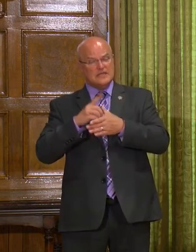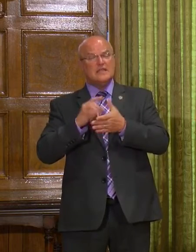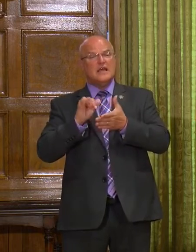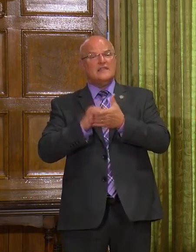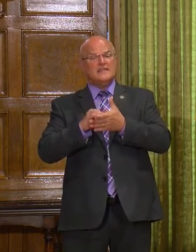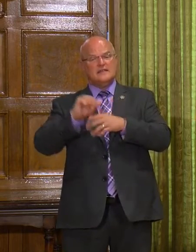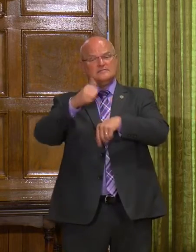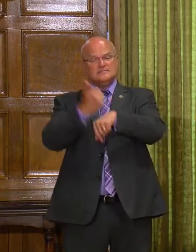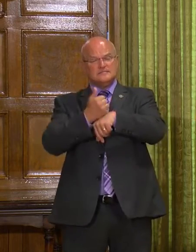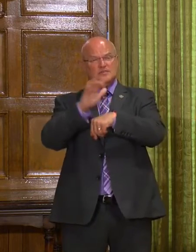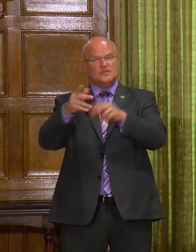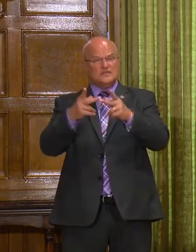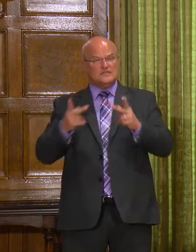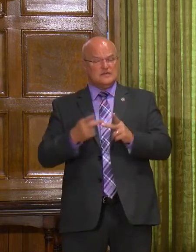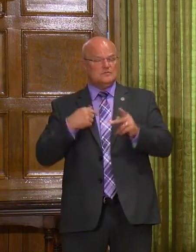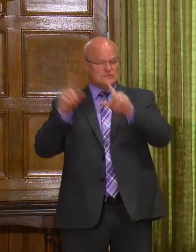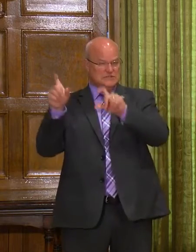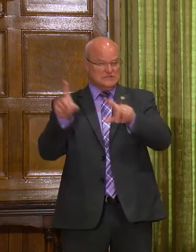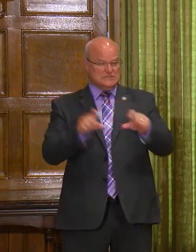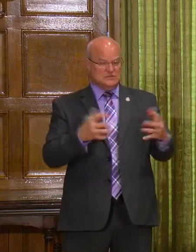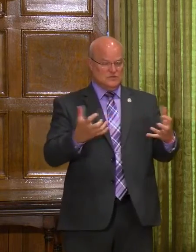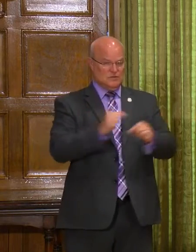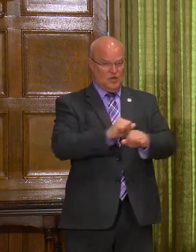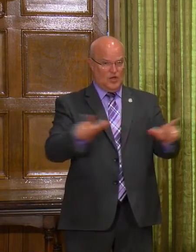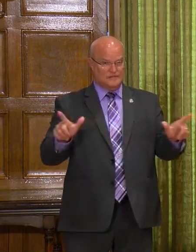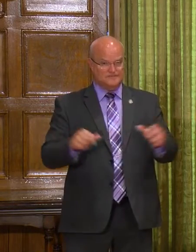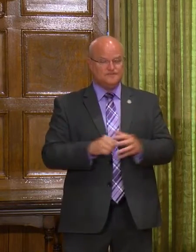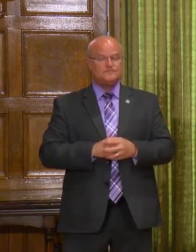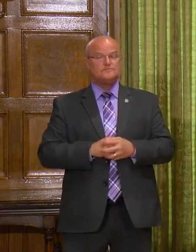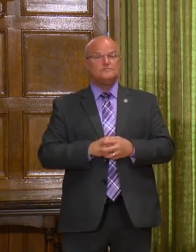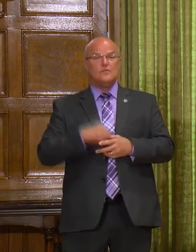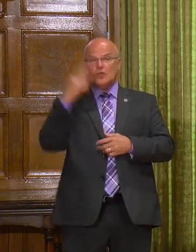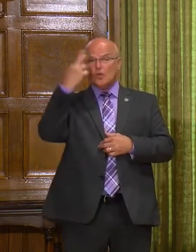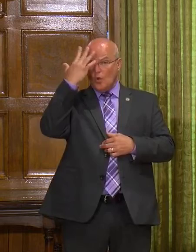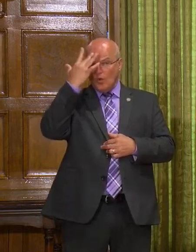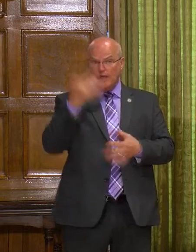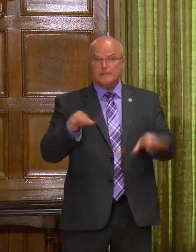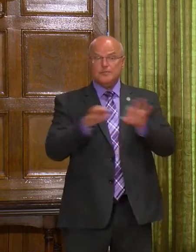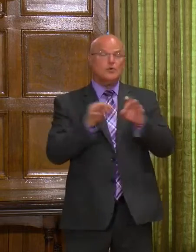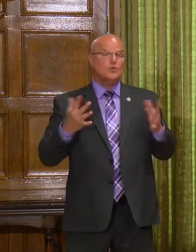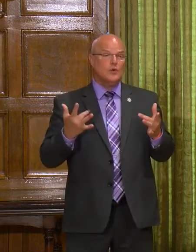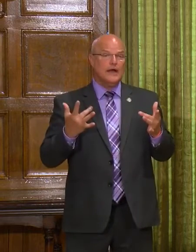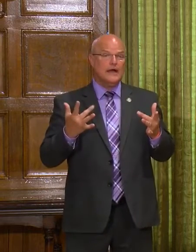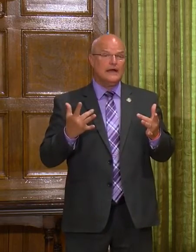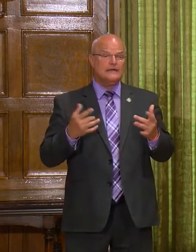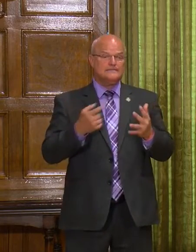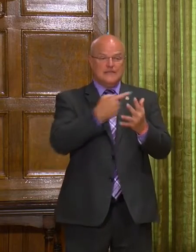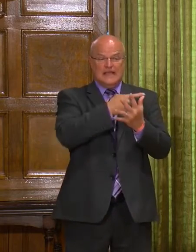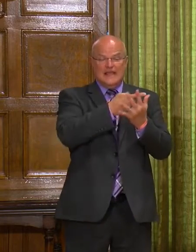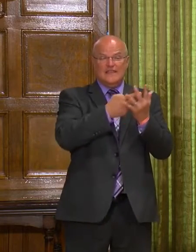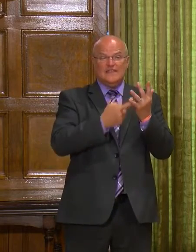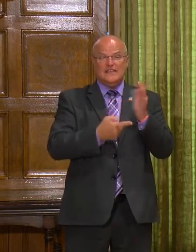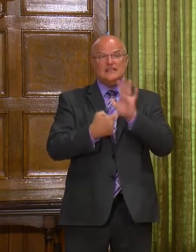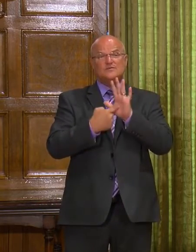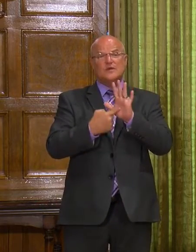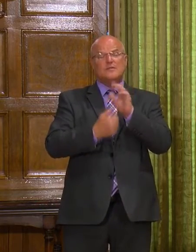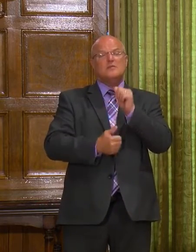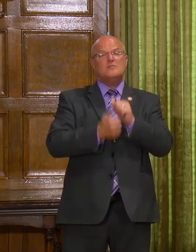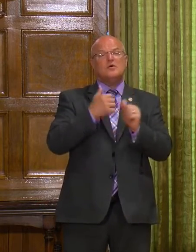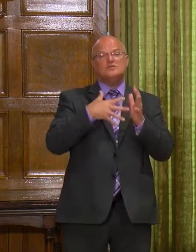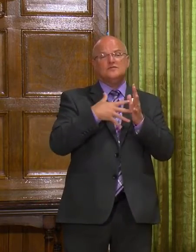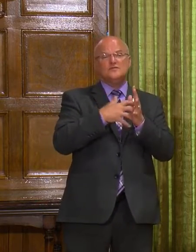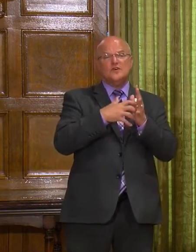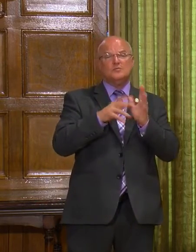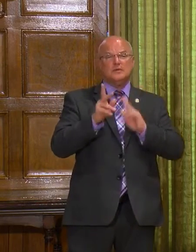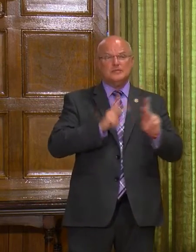located in those facilities that we want testing. The reason all of this is important is that these represent the most